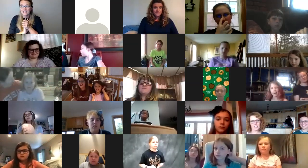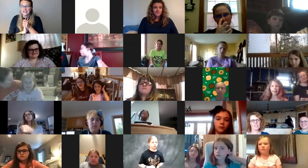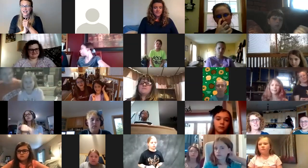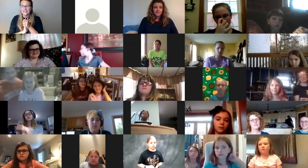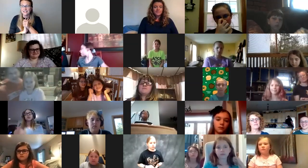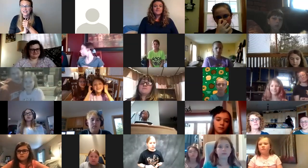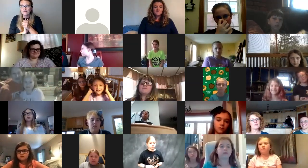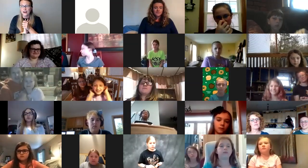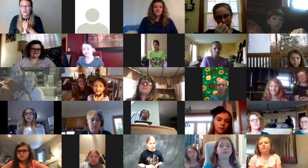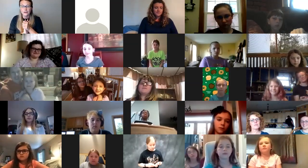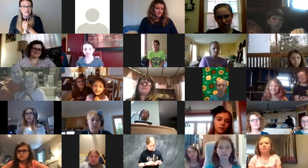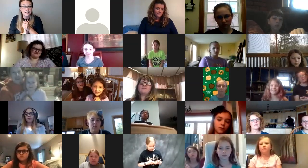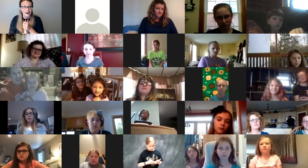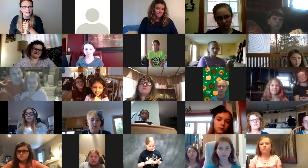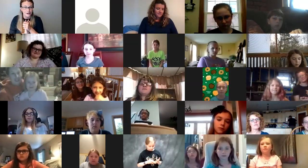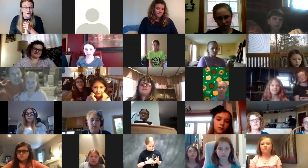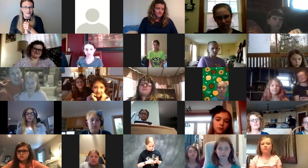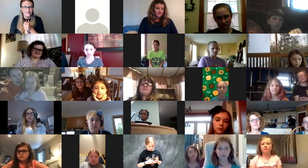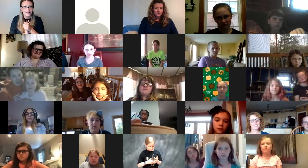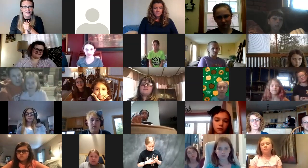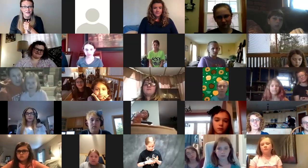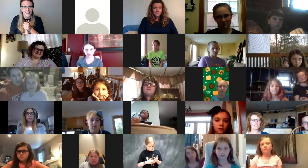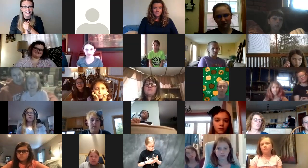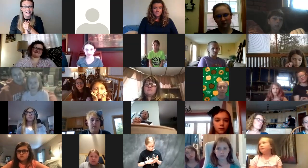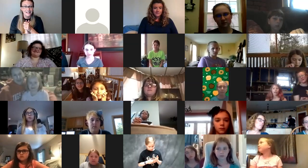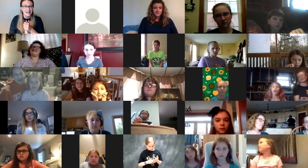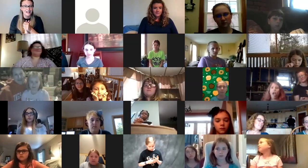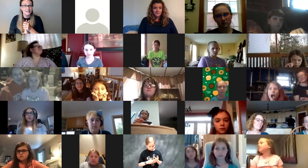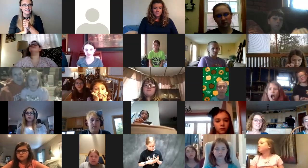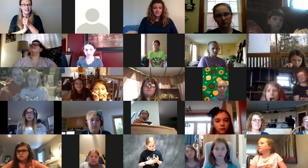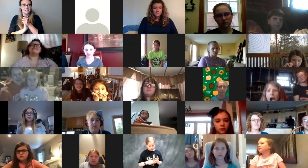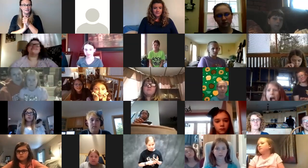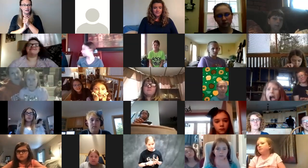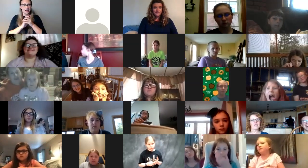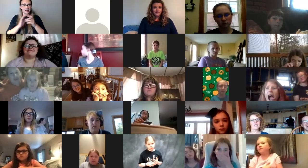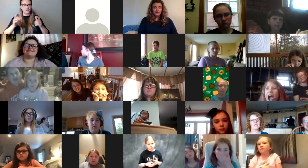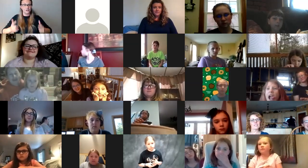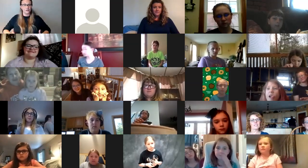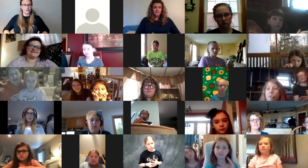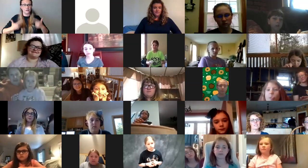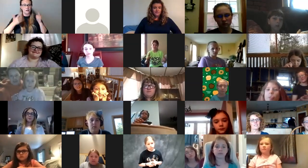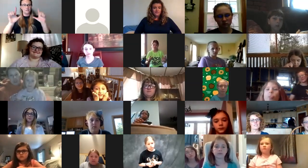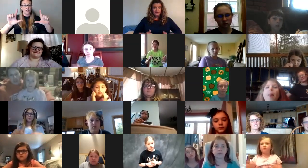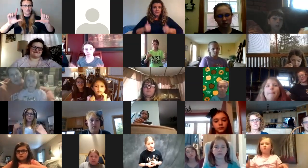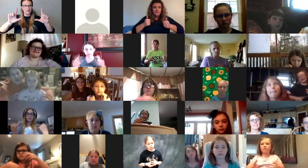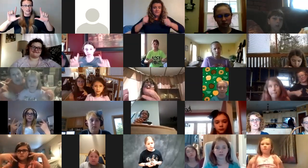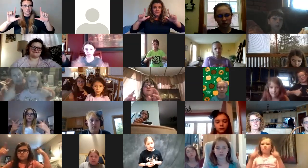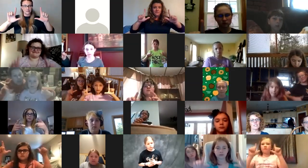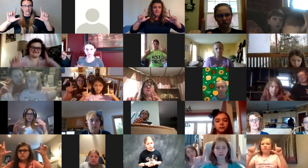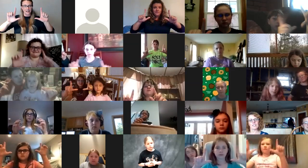says, and to live by the Girl Scout law. All right. And here's the next one. And to make these shaped